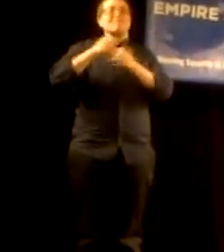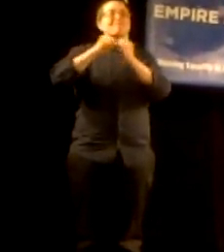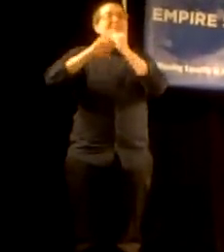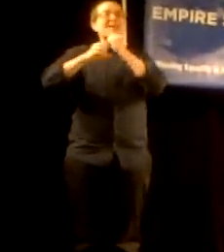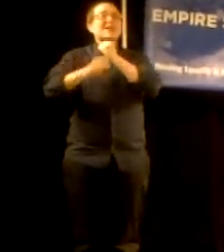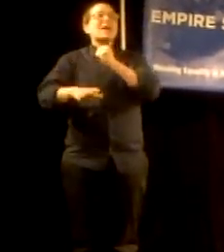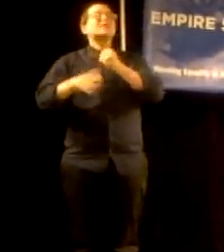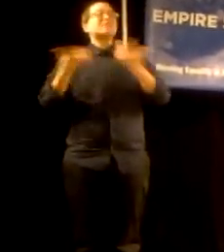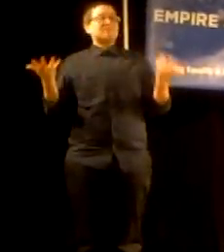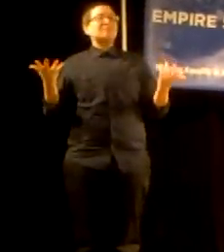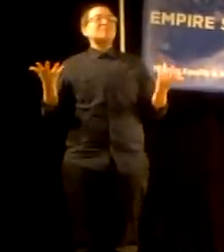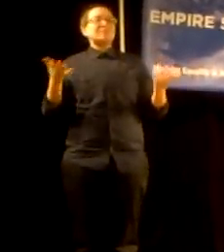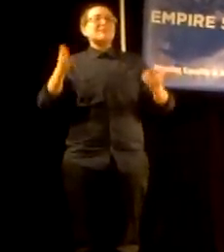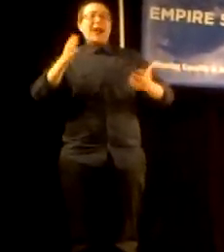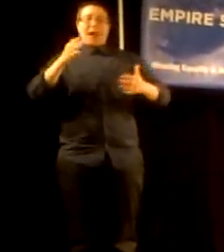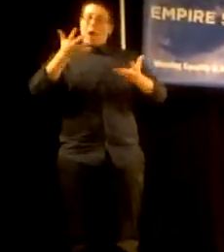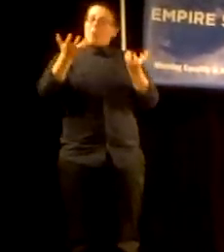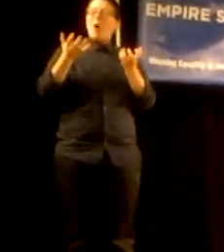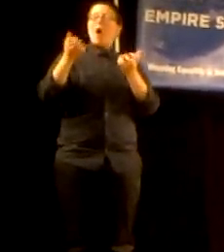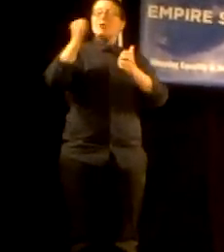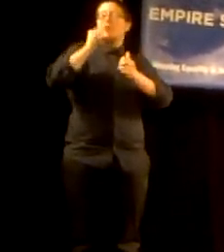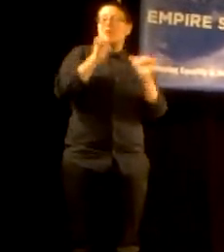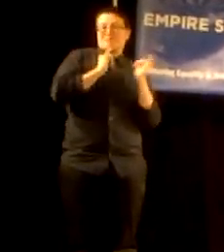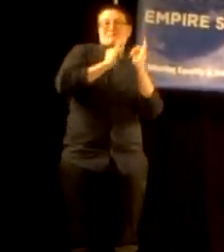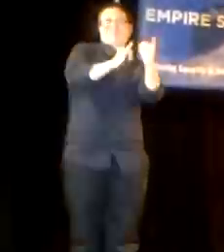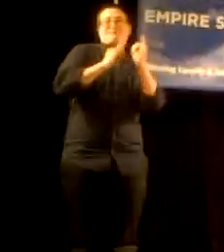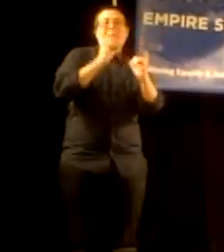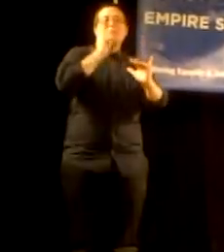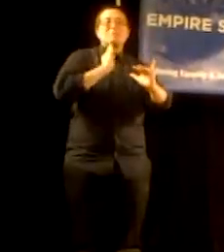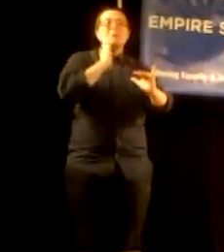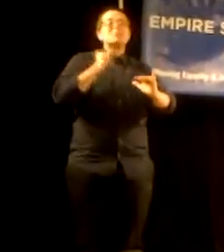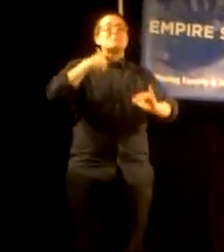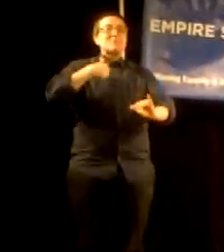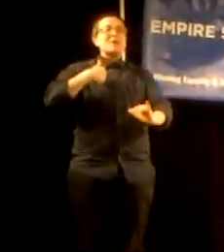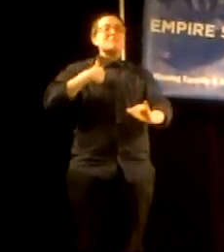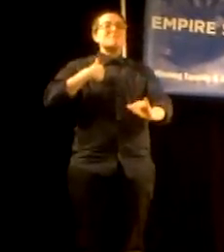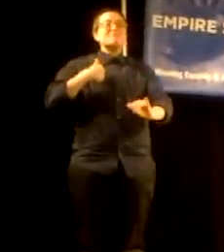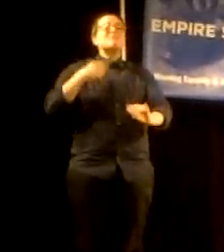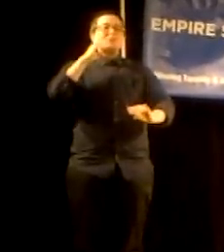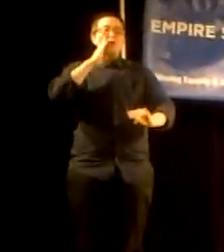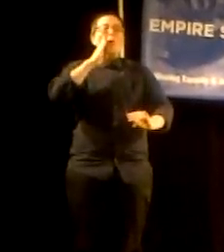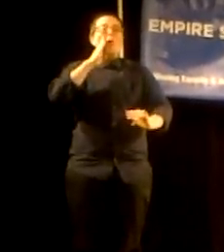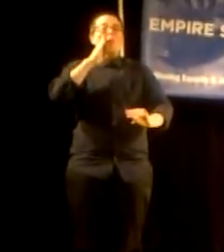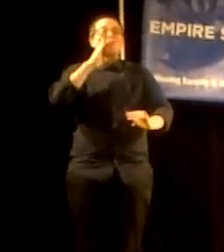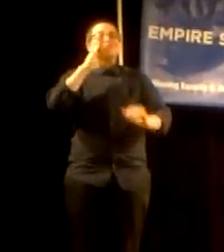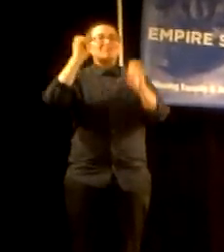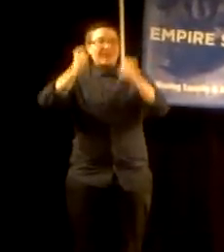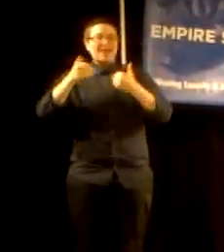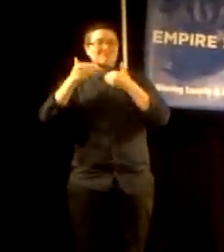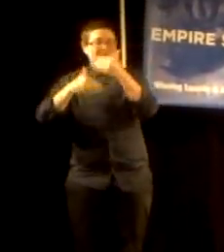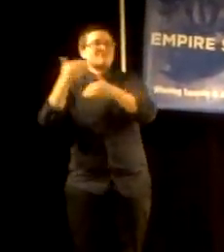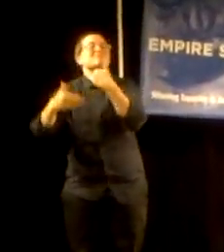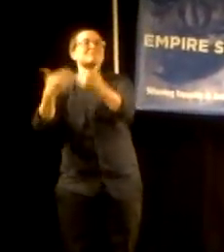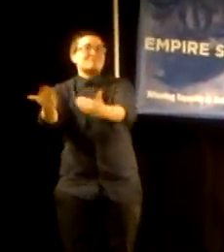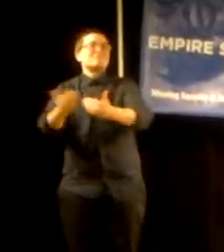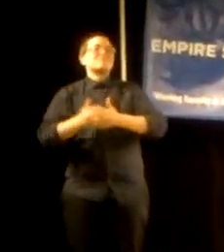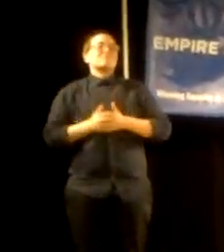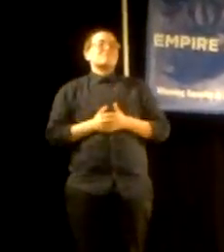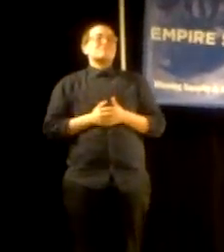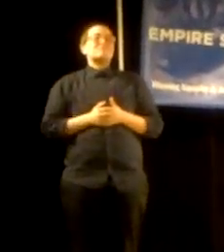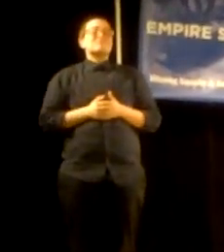girls like me, and for anyone who might feel at their core that they're worthless. But changing hearts and minds in the media